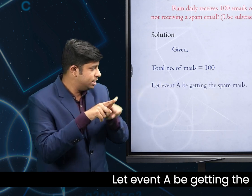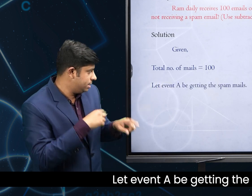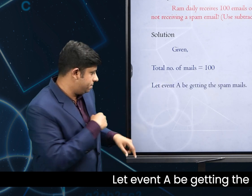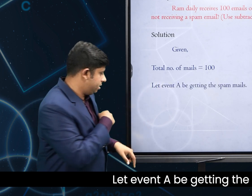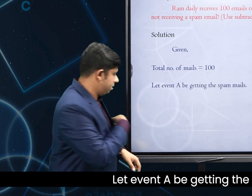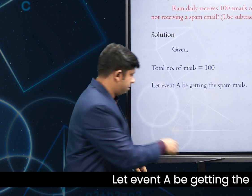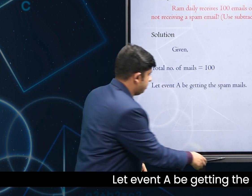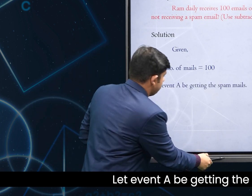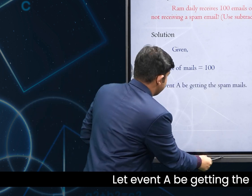mails.